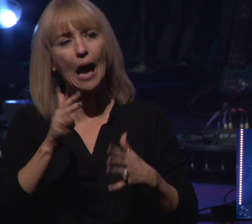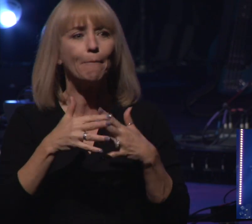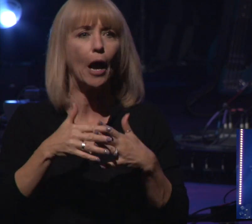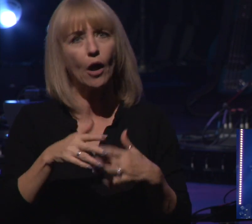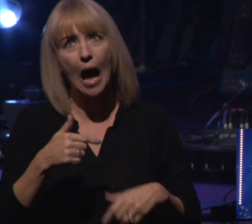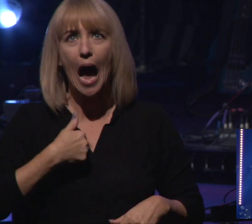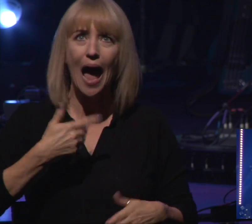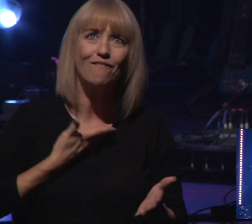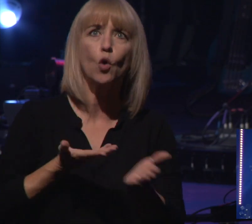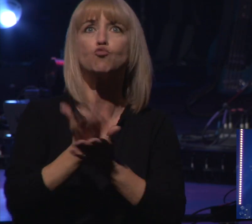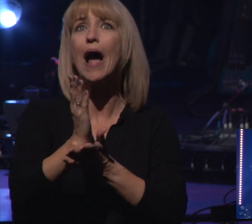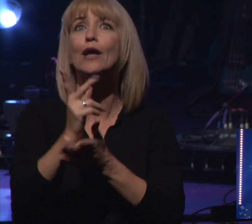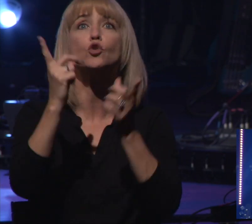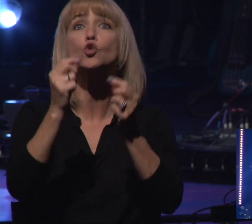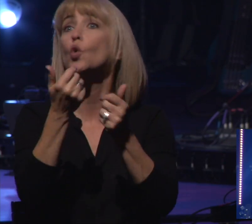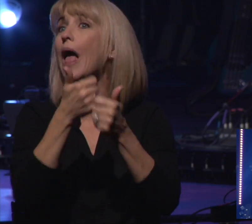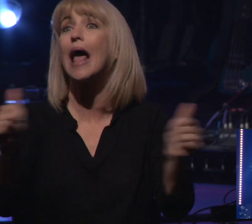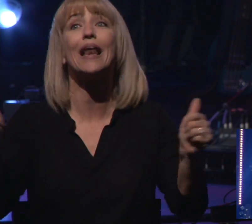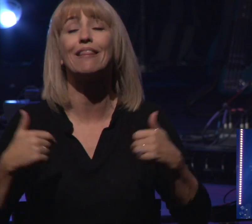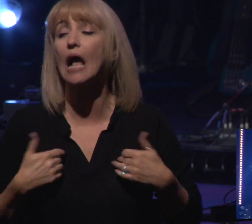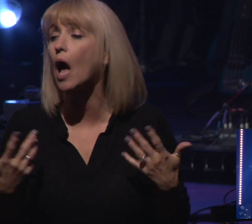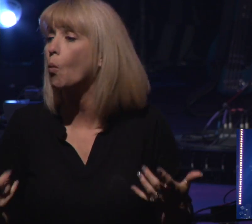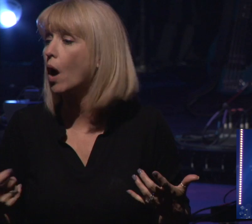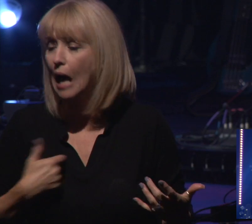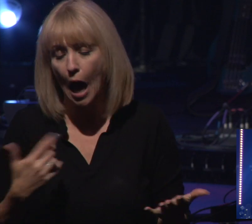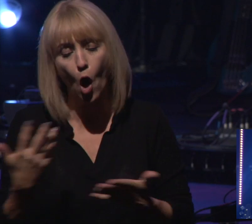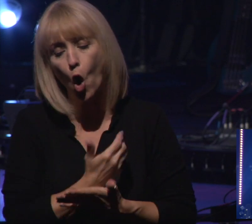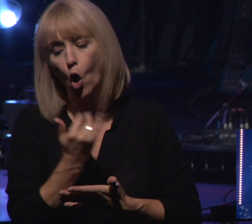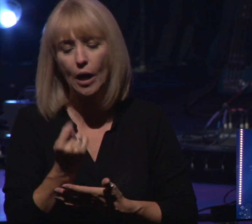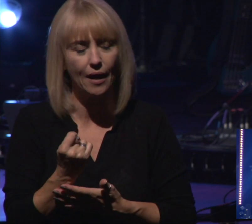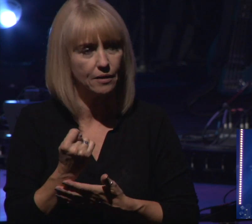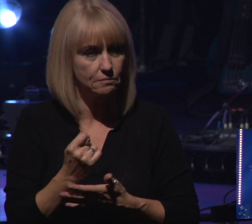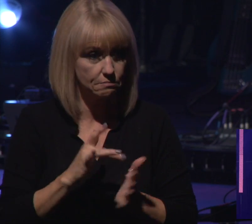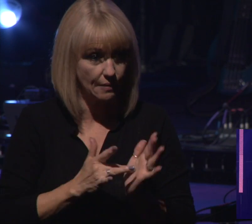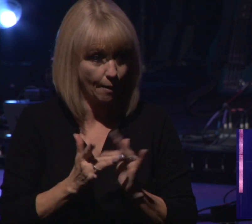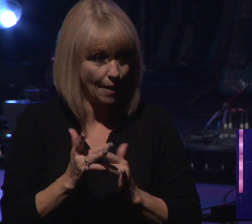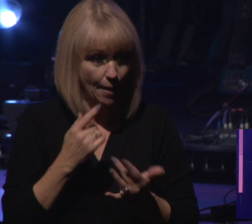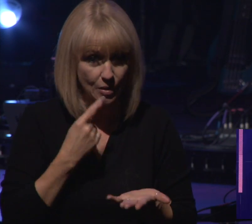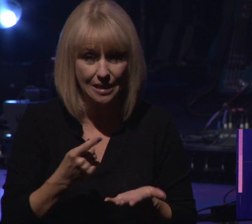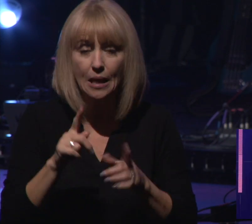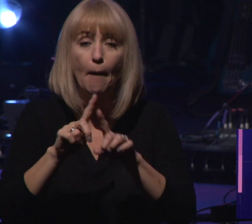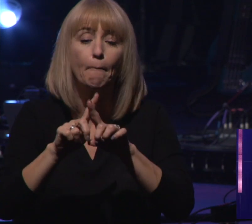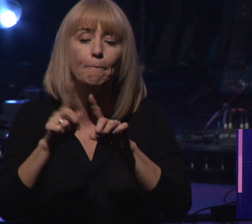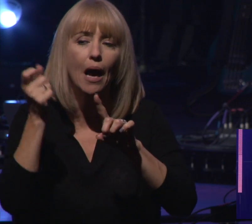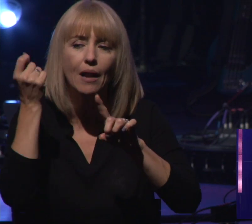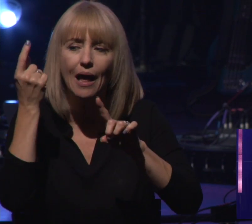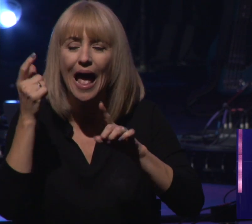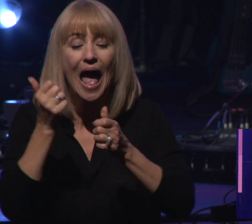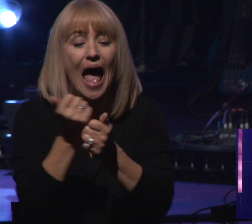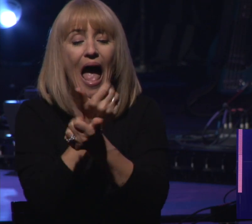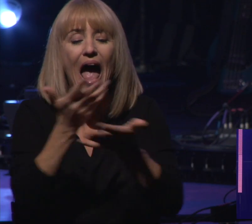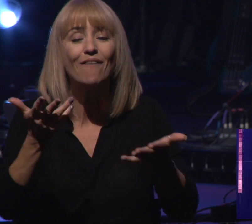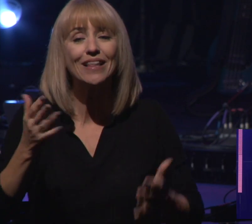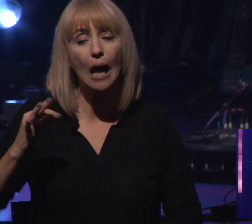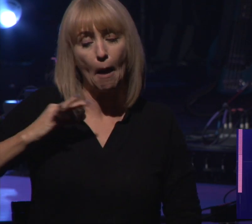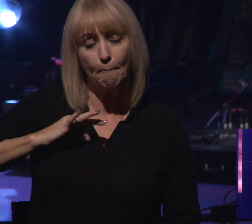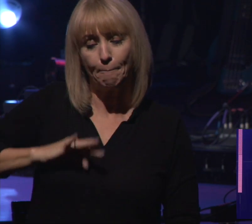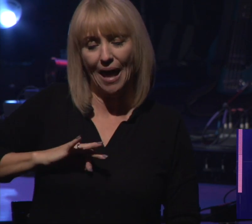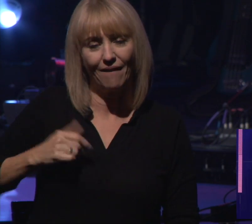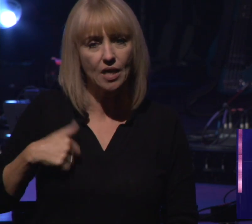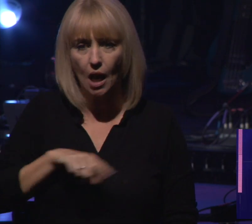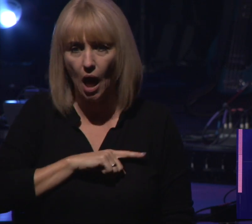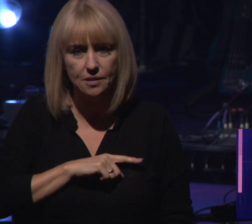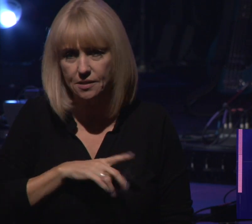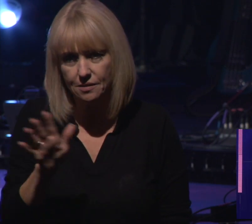like American. It's my right. I can do anything I want. It's what I've earned. You say, but not everything is